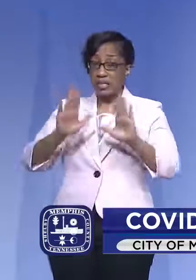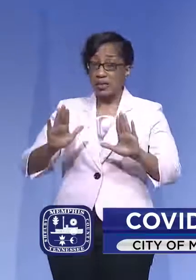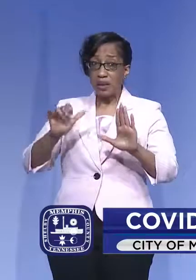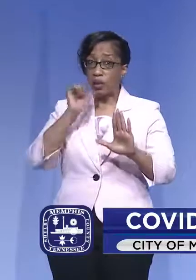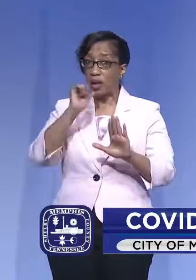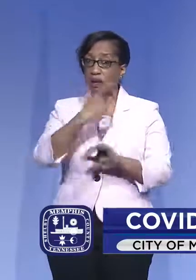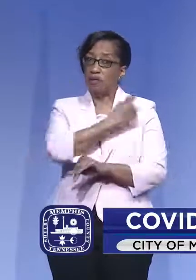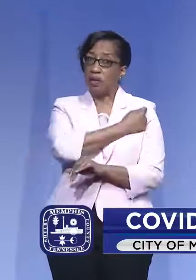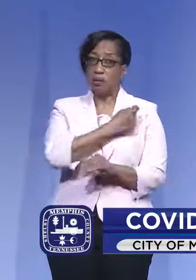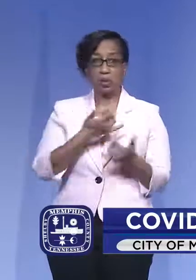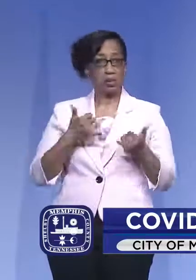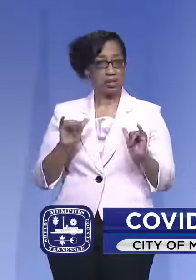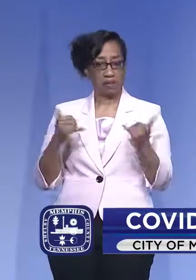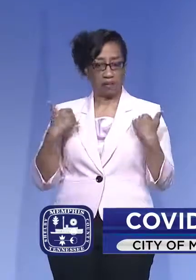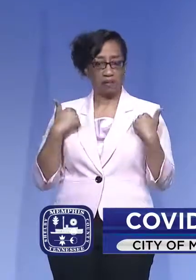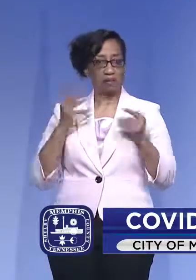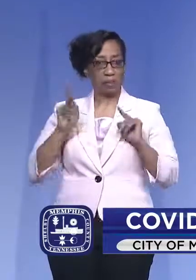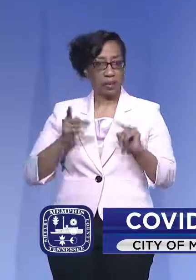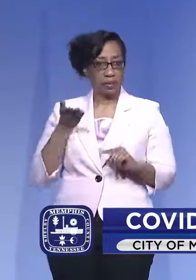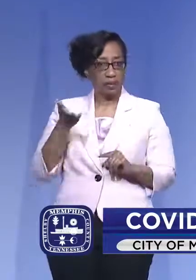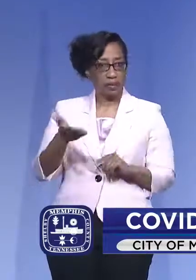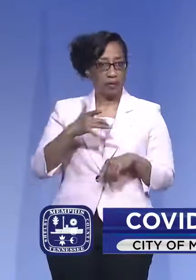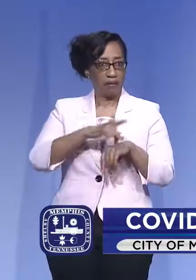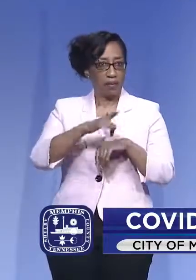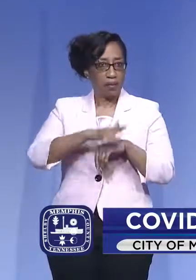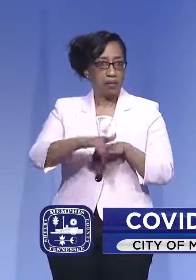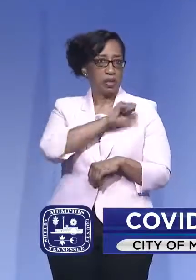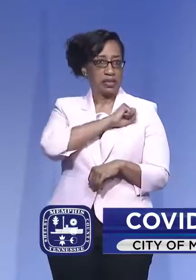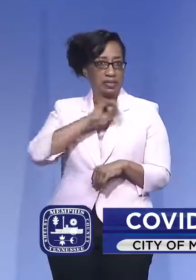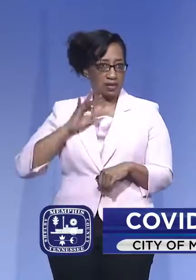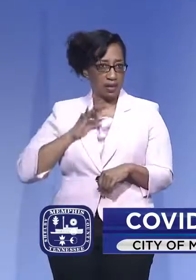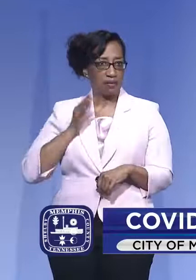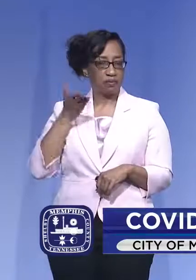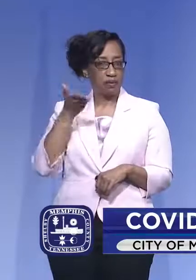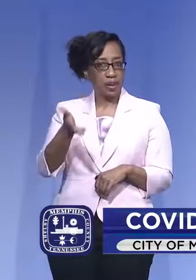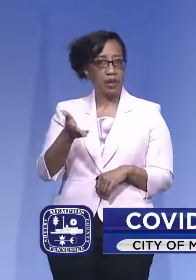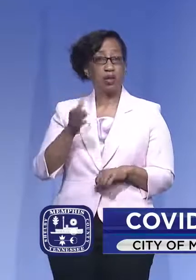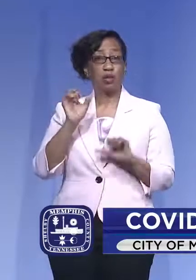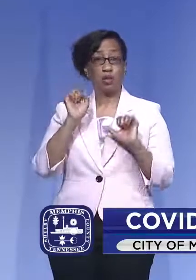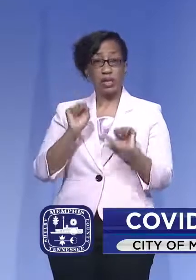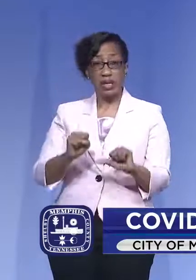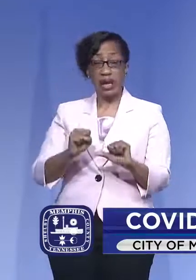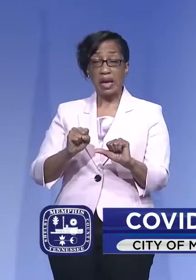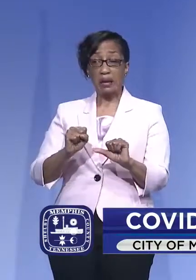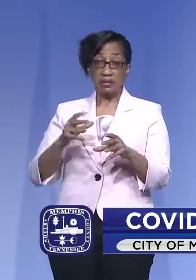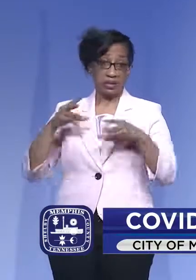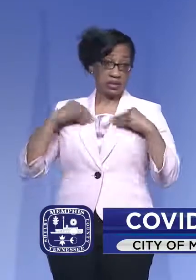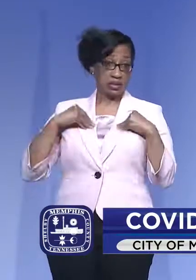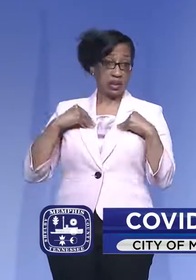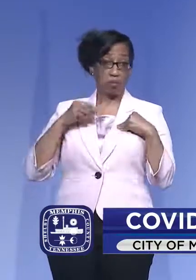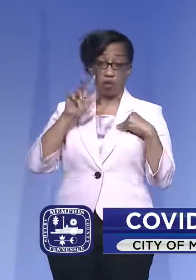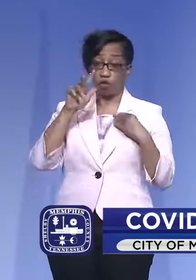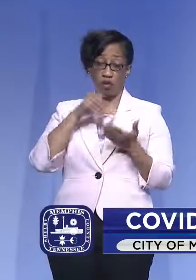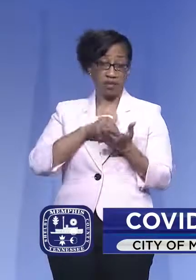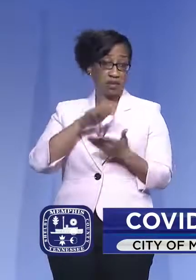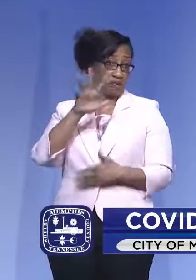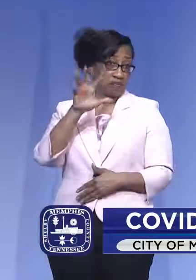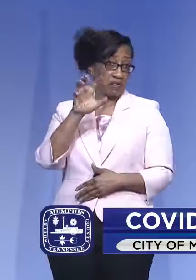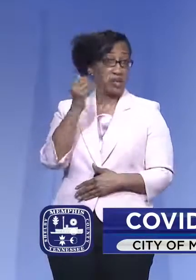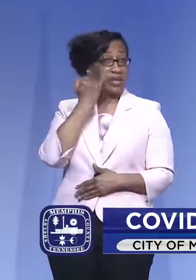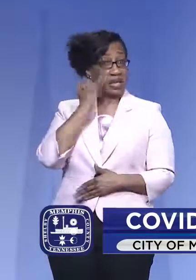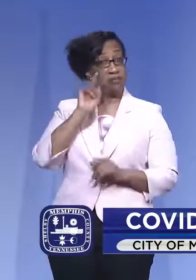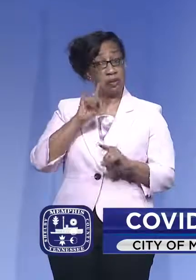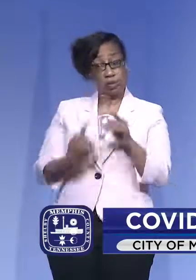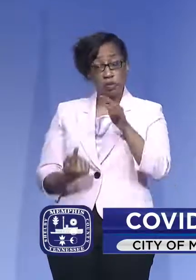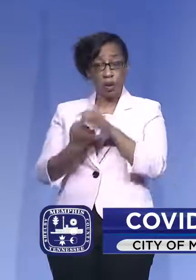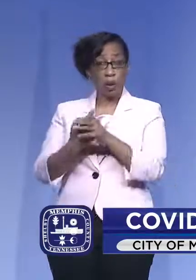will still be staffed, and we would be able to accommodate fully 3,500 a day through the Pipkin site if we were to get that kind of volume. So